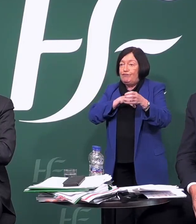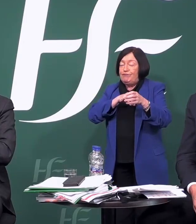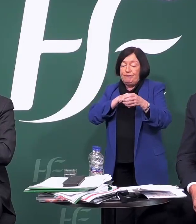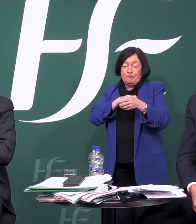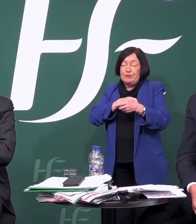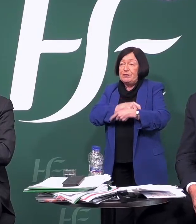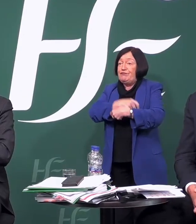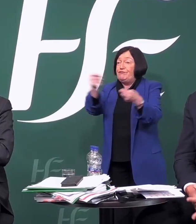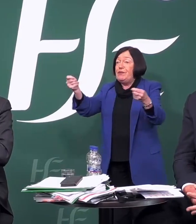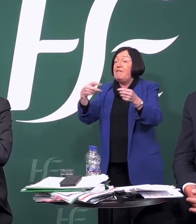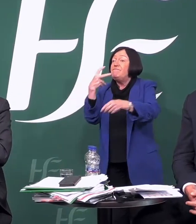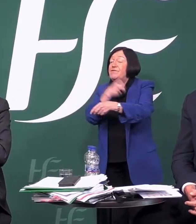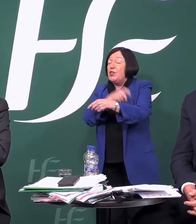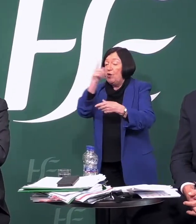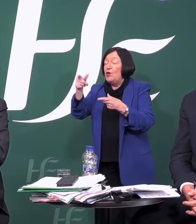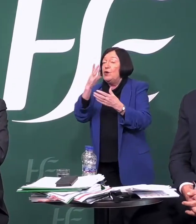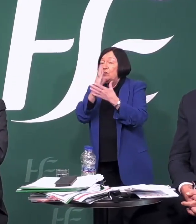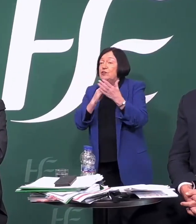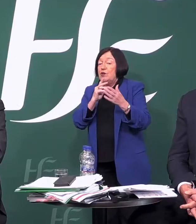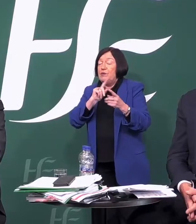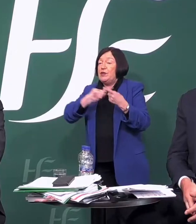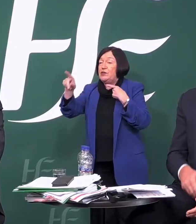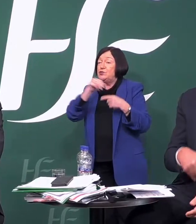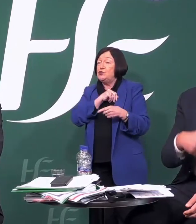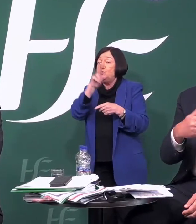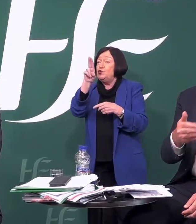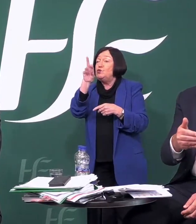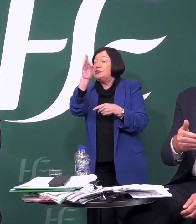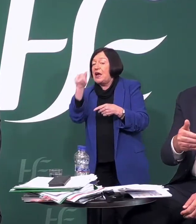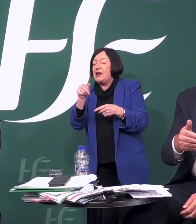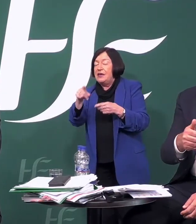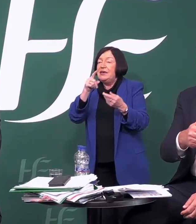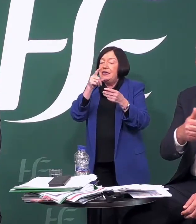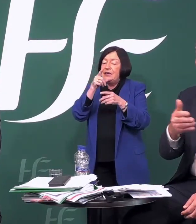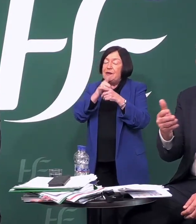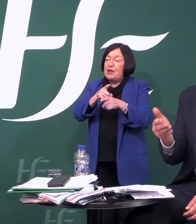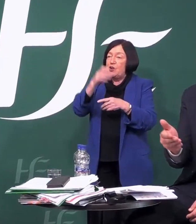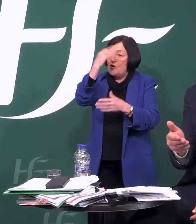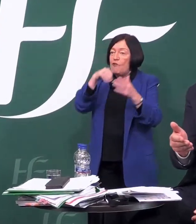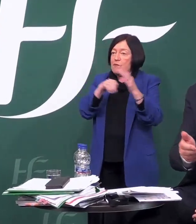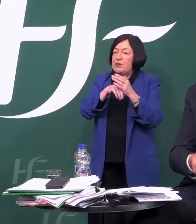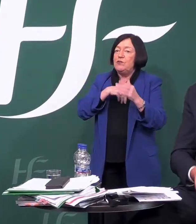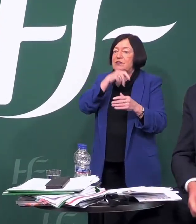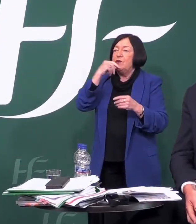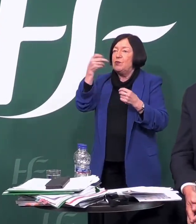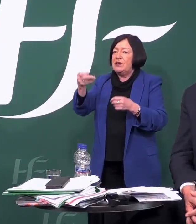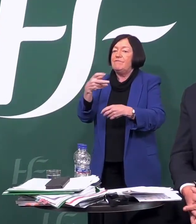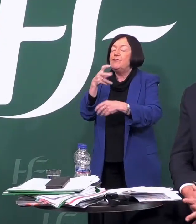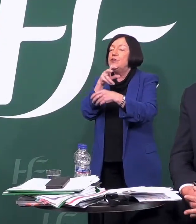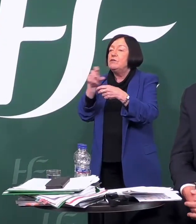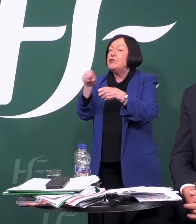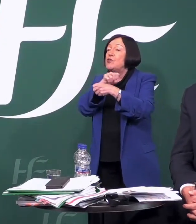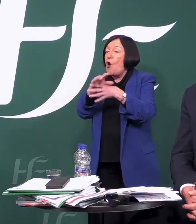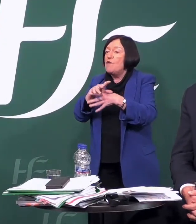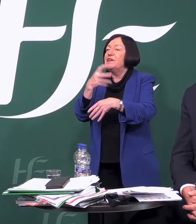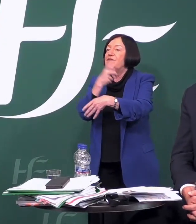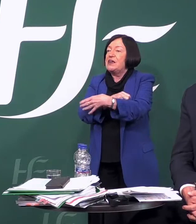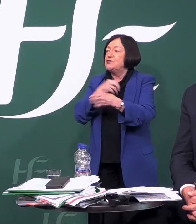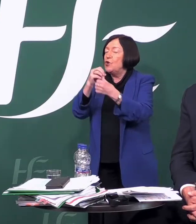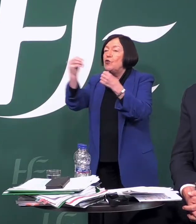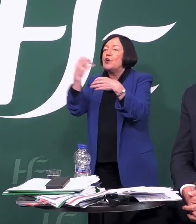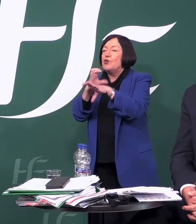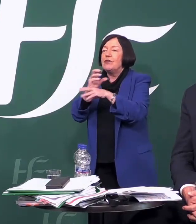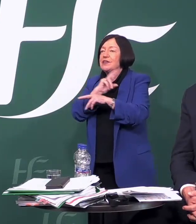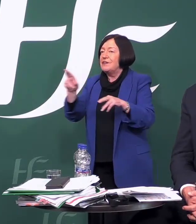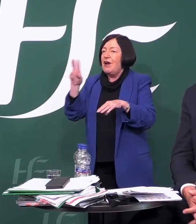We've already, as you know, we moved some vaccines to Uganda through a bilateral agreement, and government have made commitments to the international COVAX system in relation to countries that are probably not